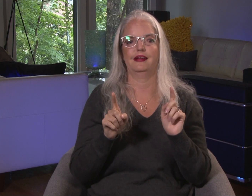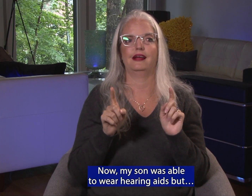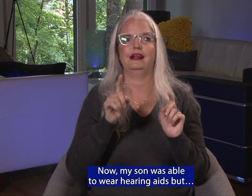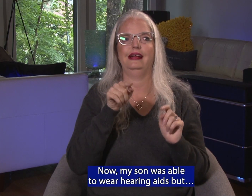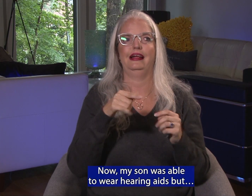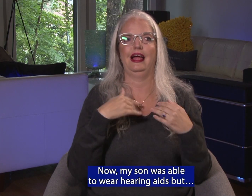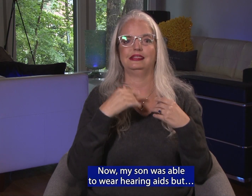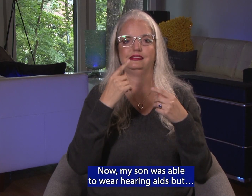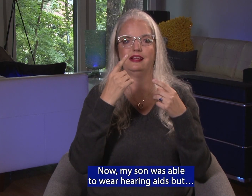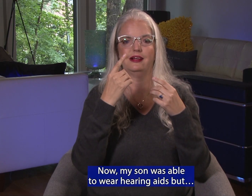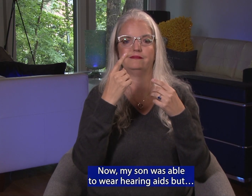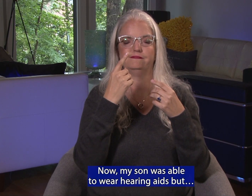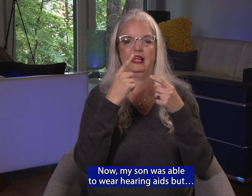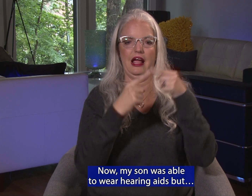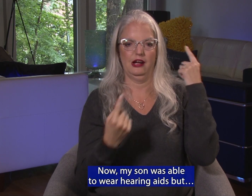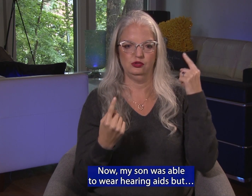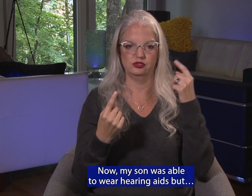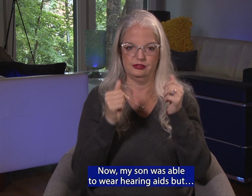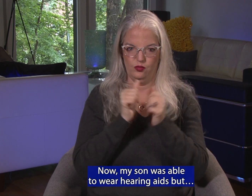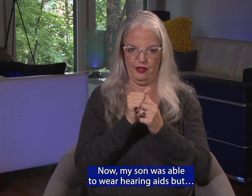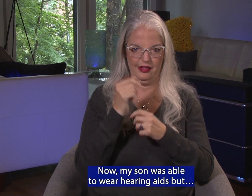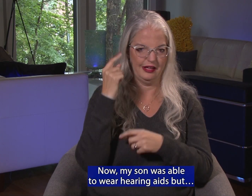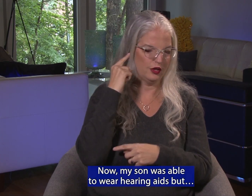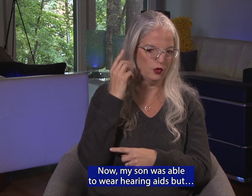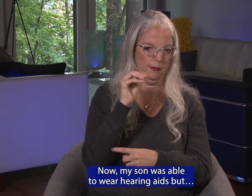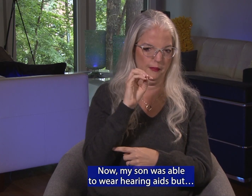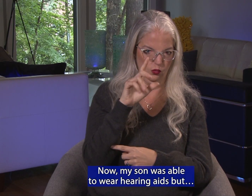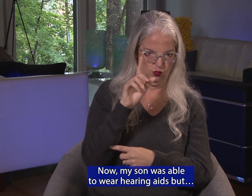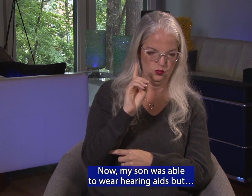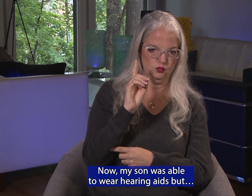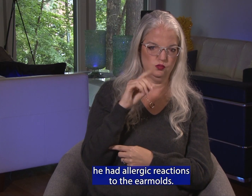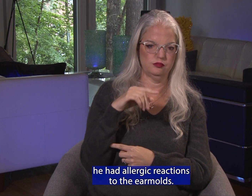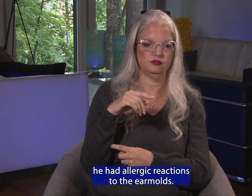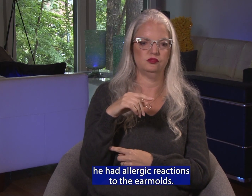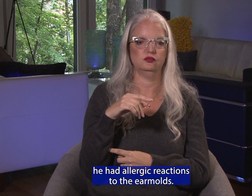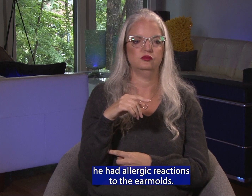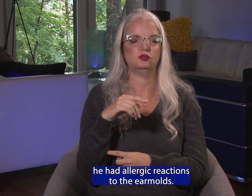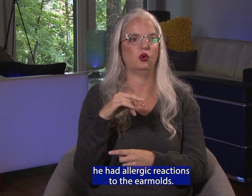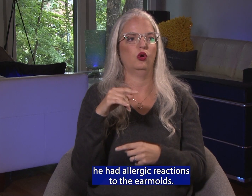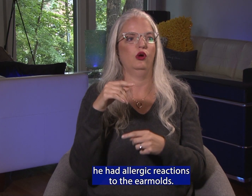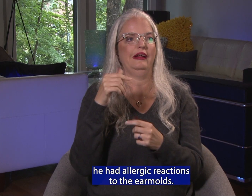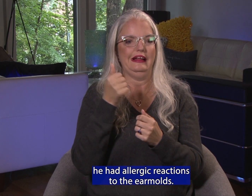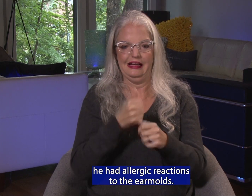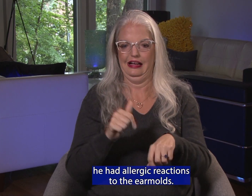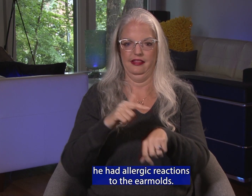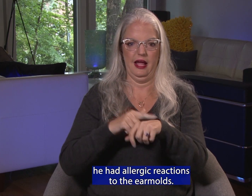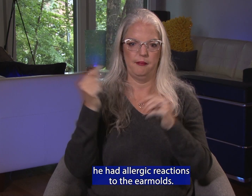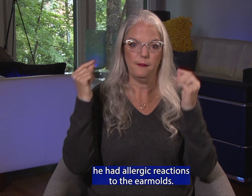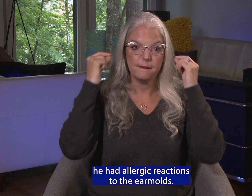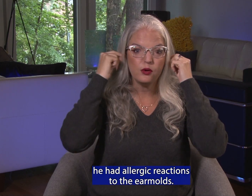Now, my son was able to wear hearing aids, but he had allergic reactions to the ear